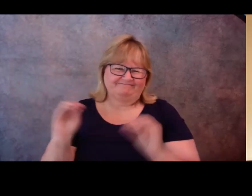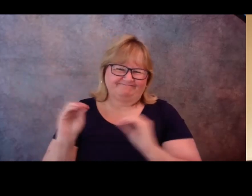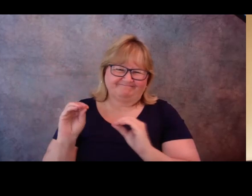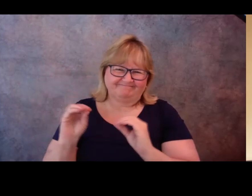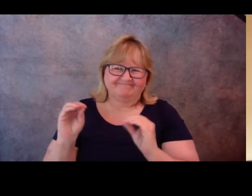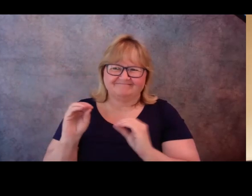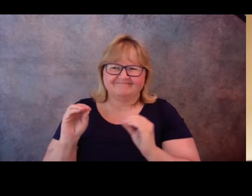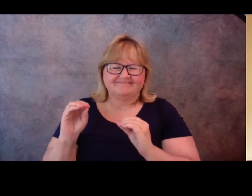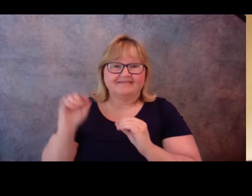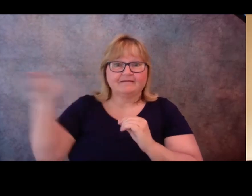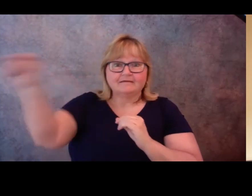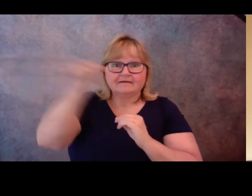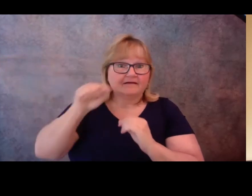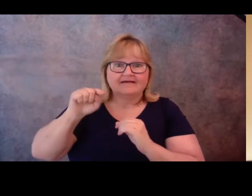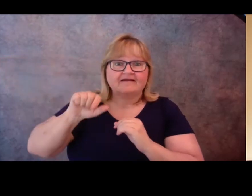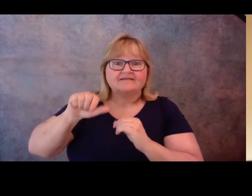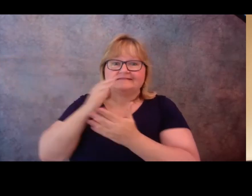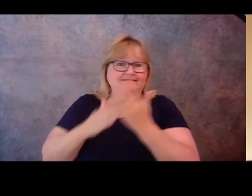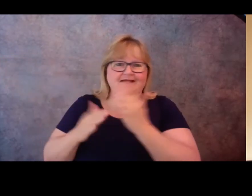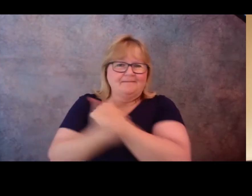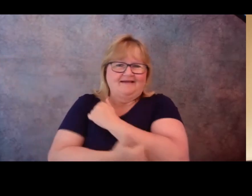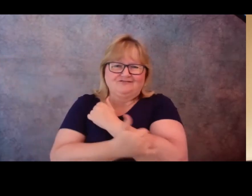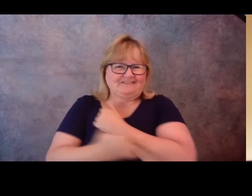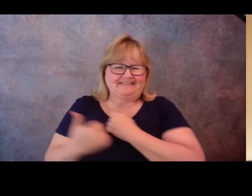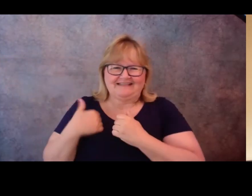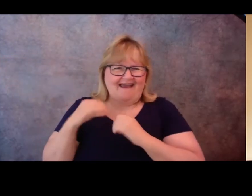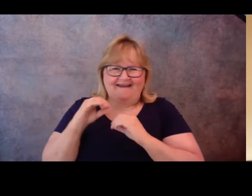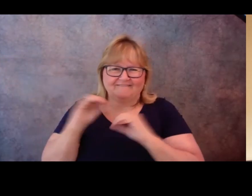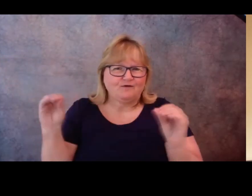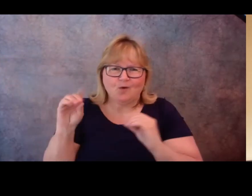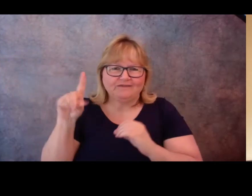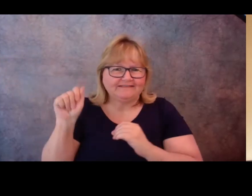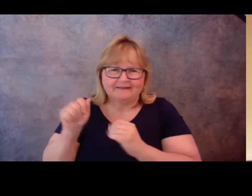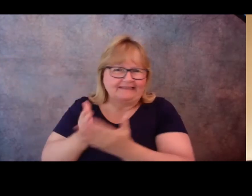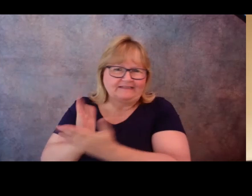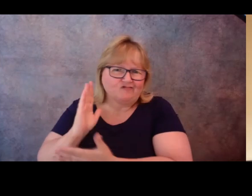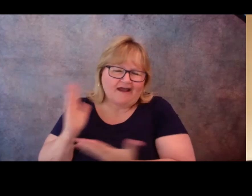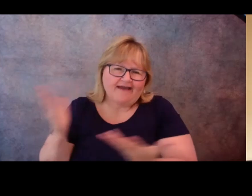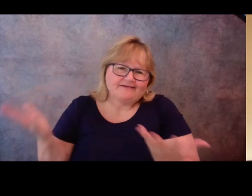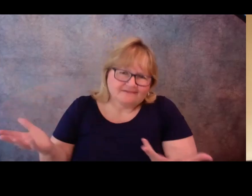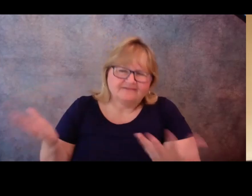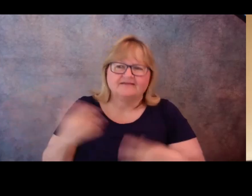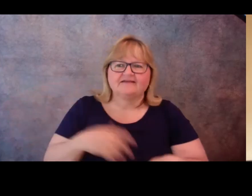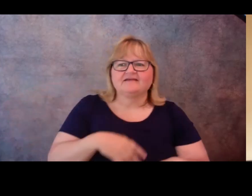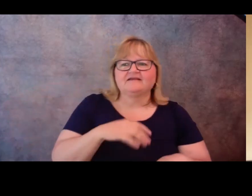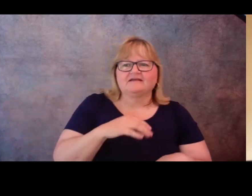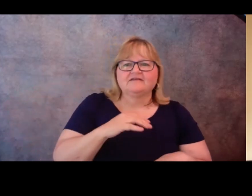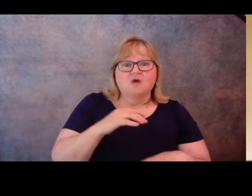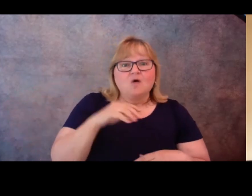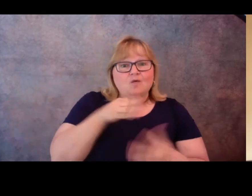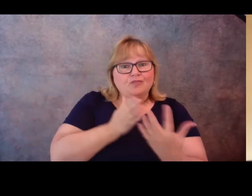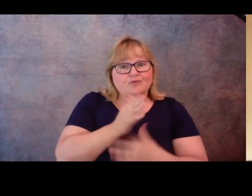countries that did not have a history of change on disability rights. So the argument throughout the